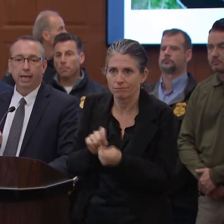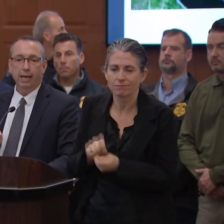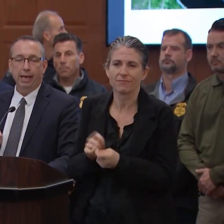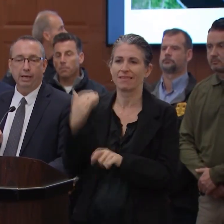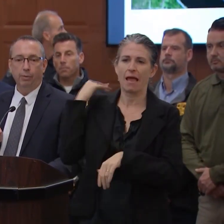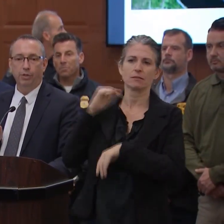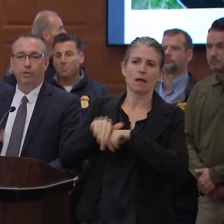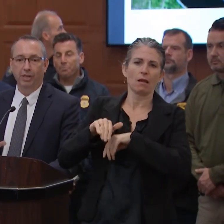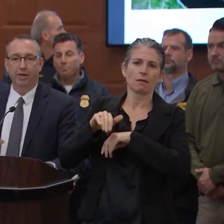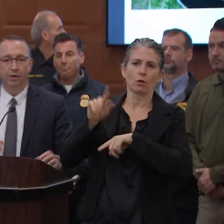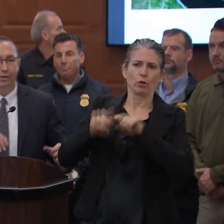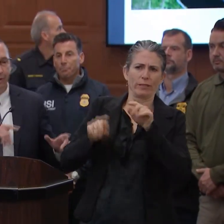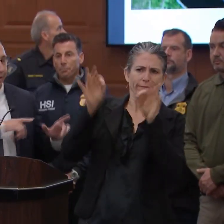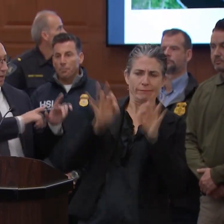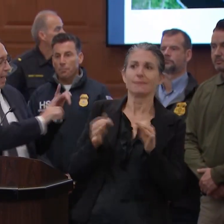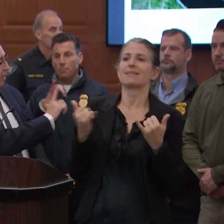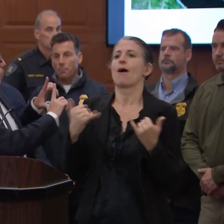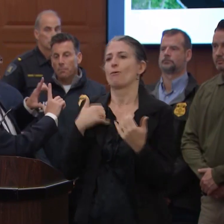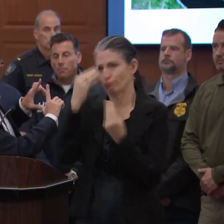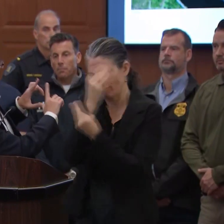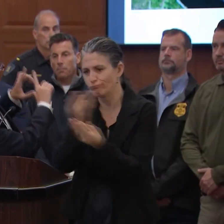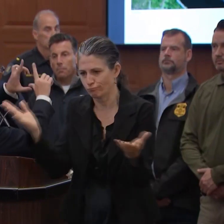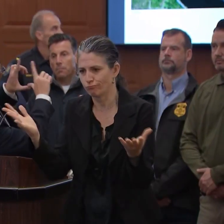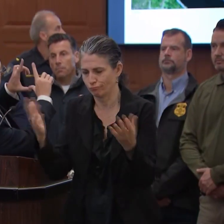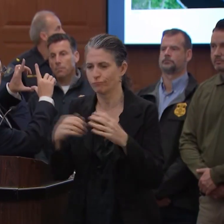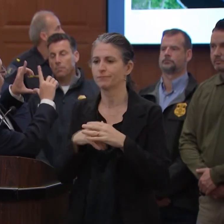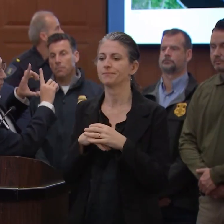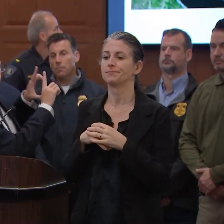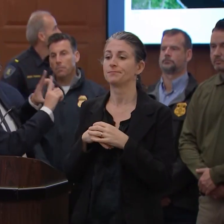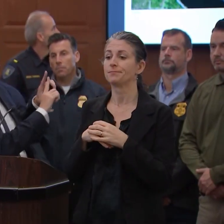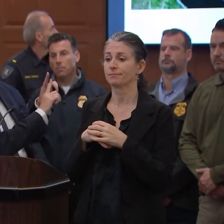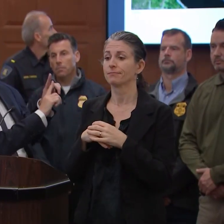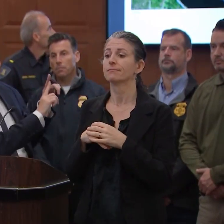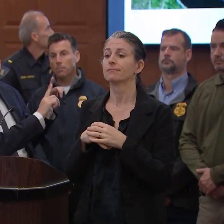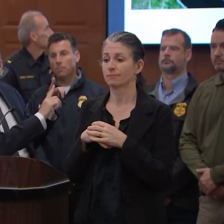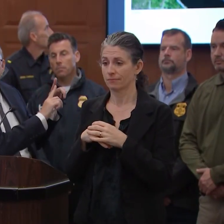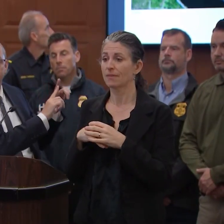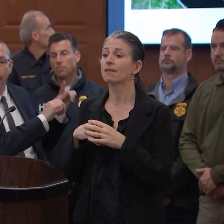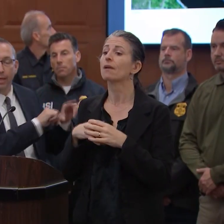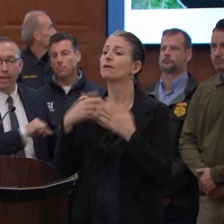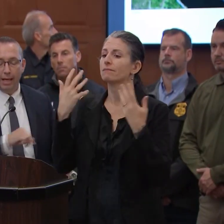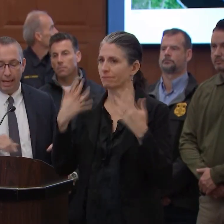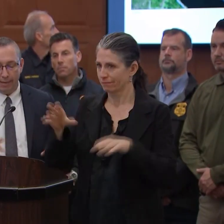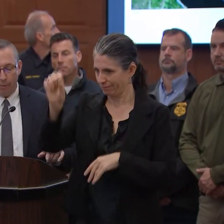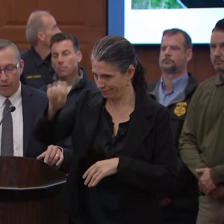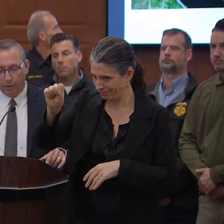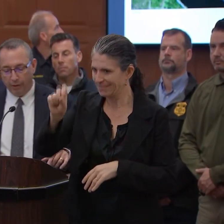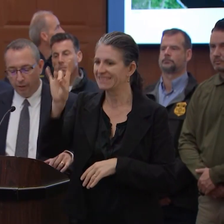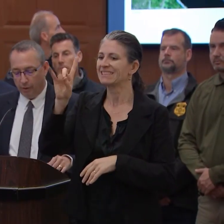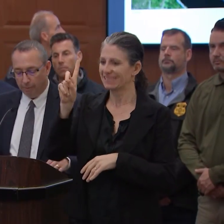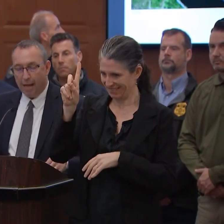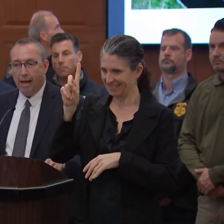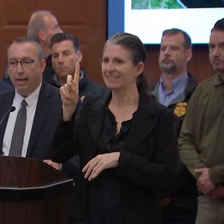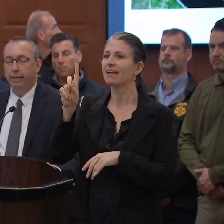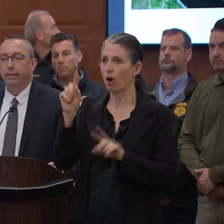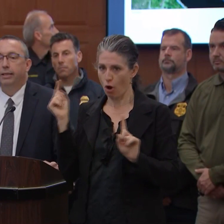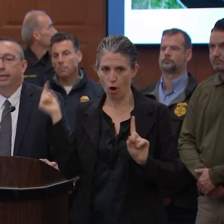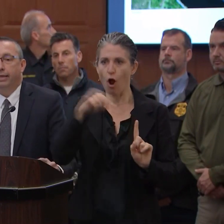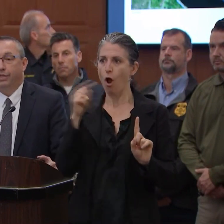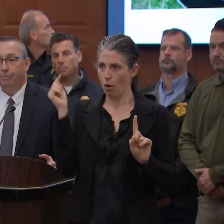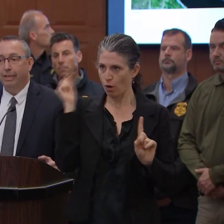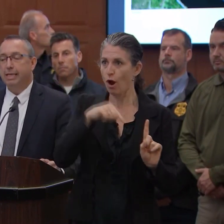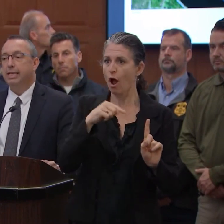previously, and it was cleared in that triangle. It was cleared where the business is located, and that was cleared